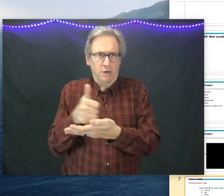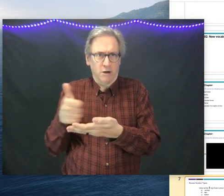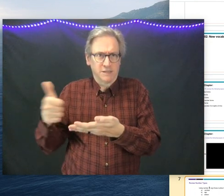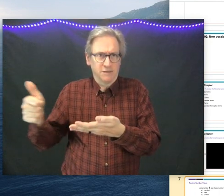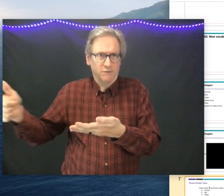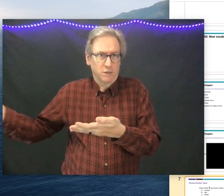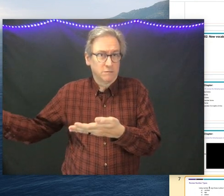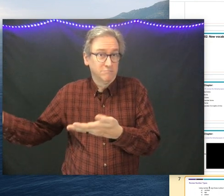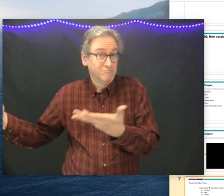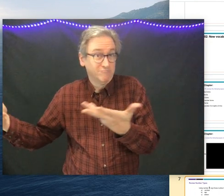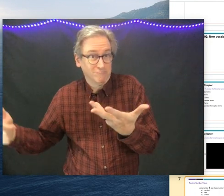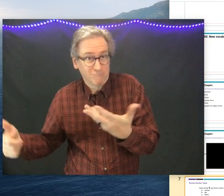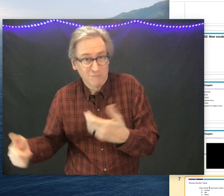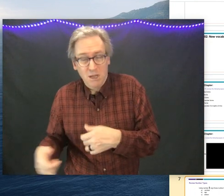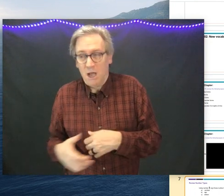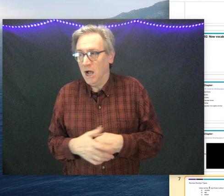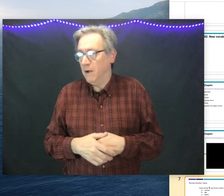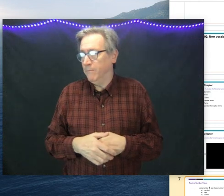scuttling across the floor.